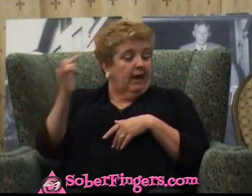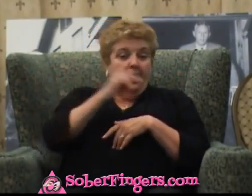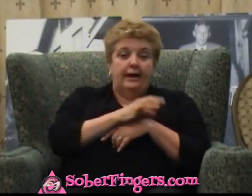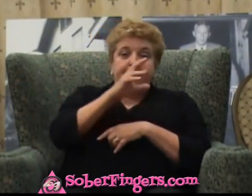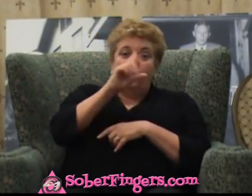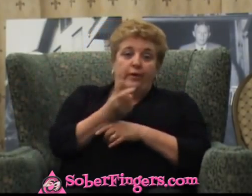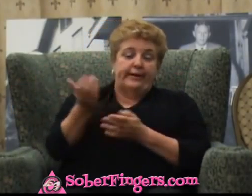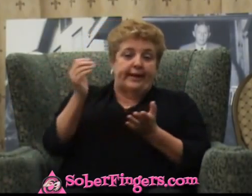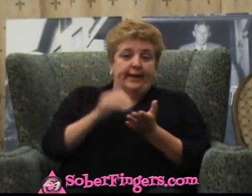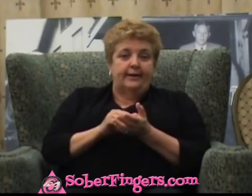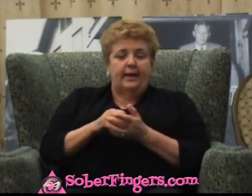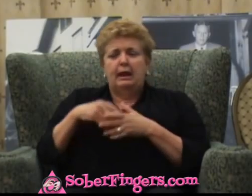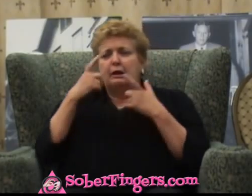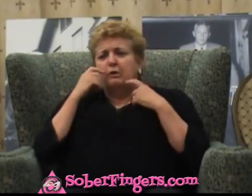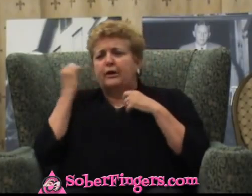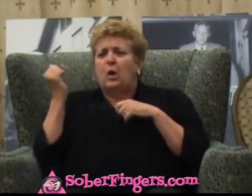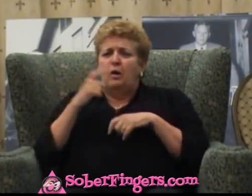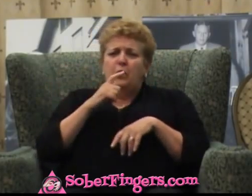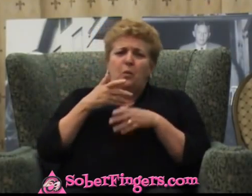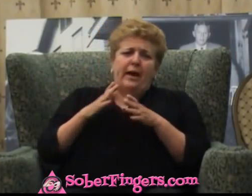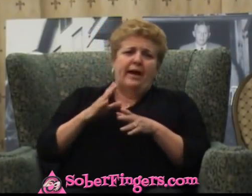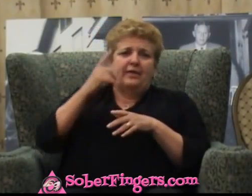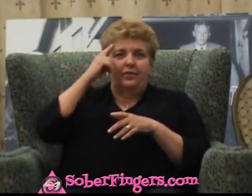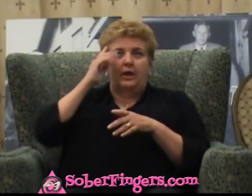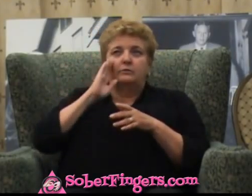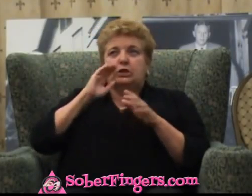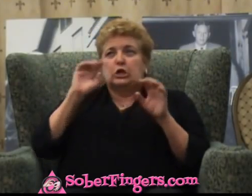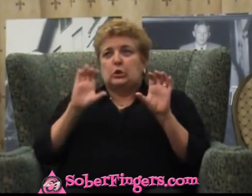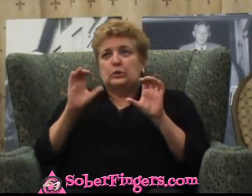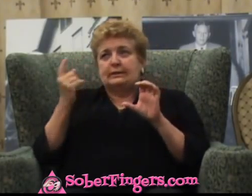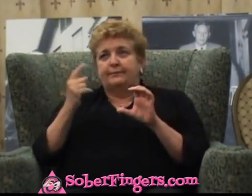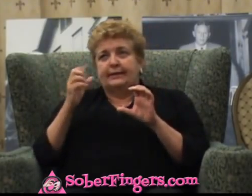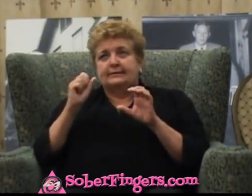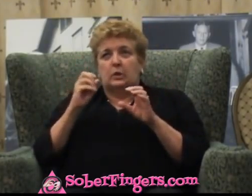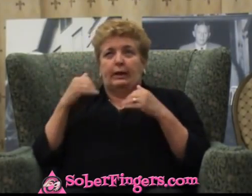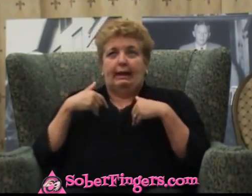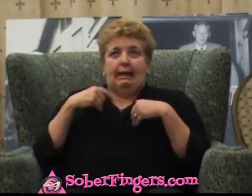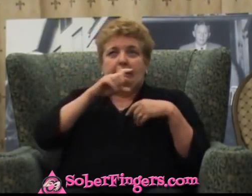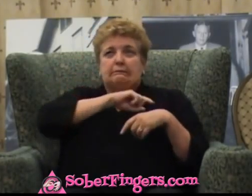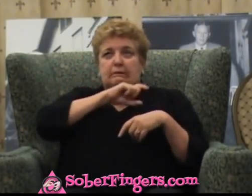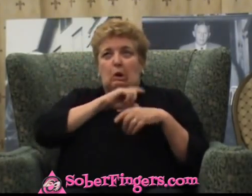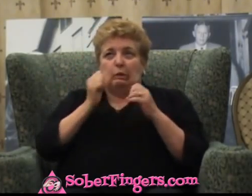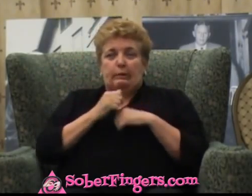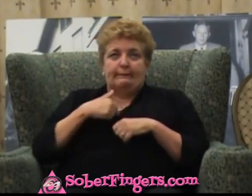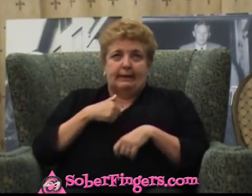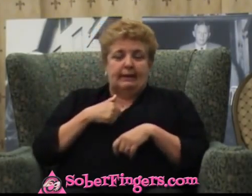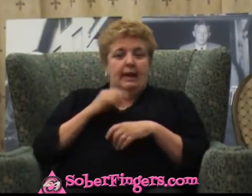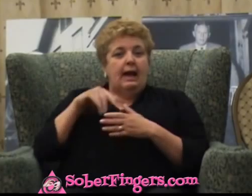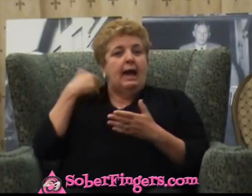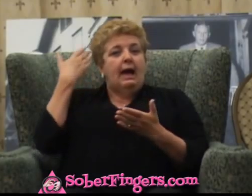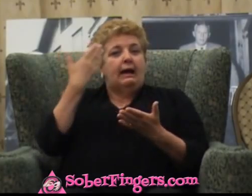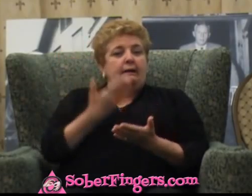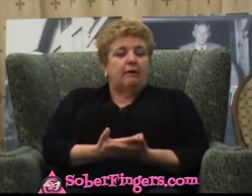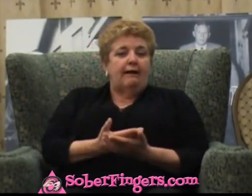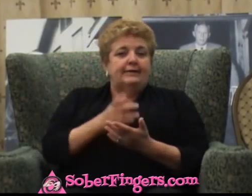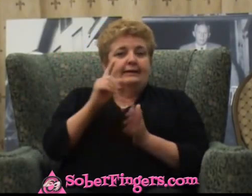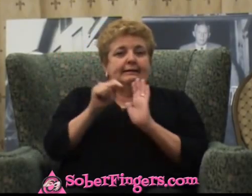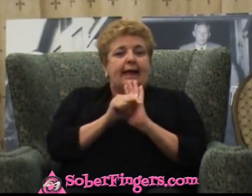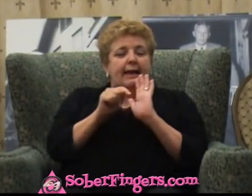put an air marshal next to me because they thought I was going to do something on the plane. And I landed in Tampa, and I went right to the bar, and I sat there with 2 big 7 and 7s,